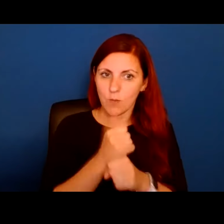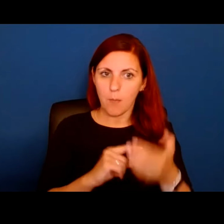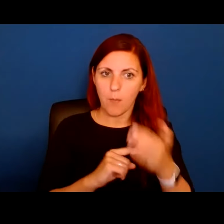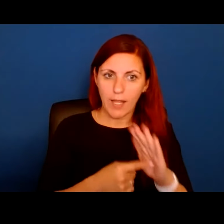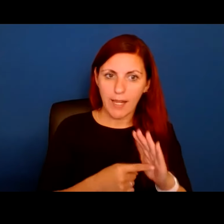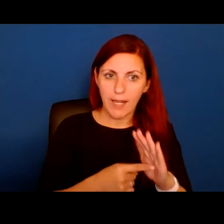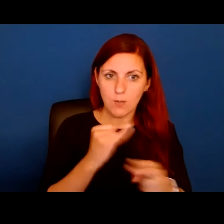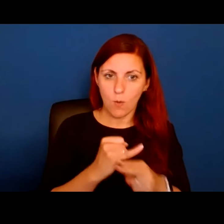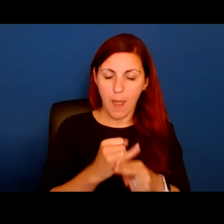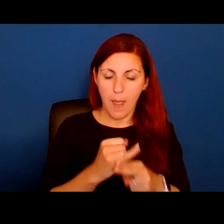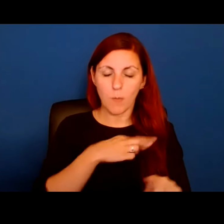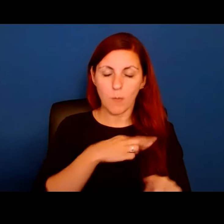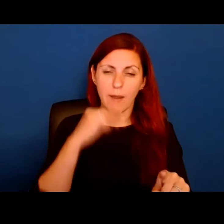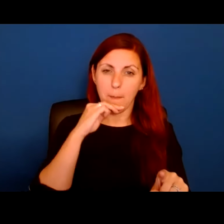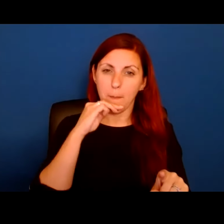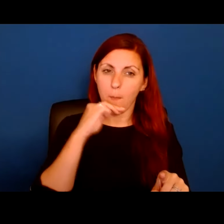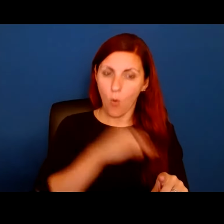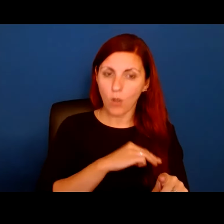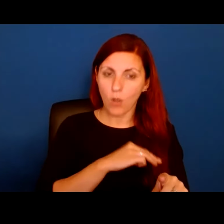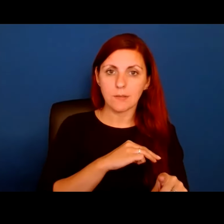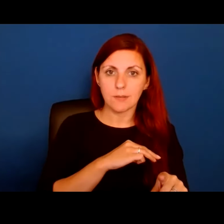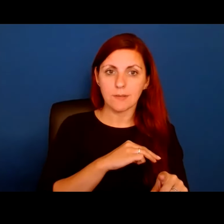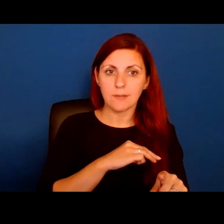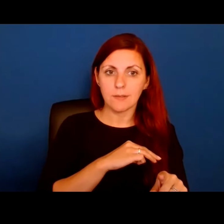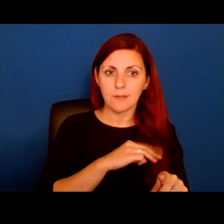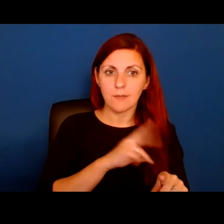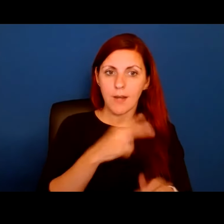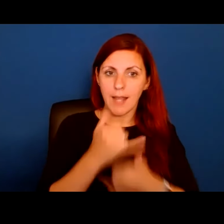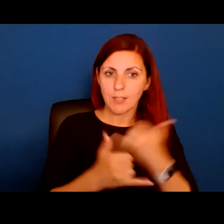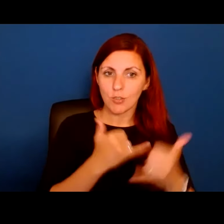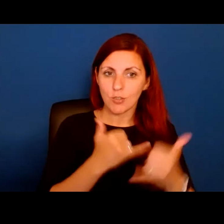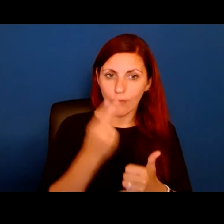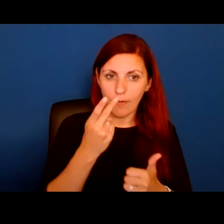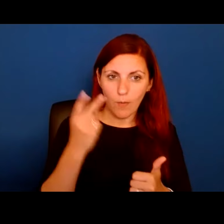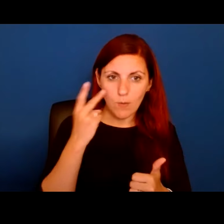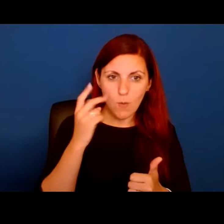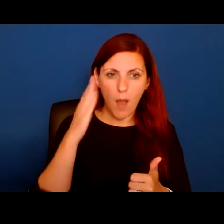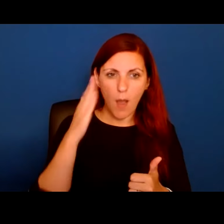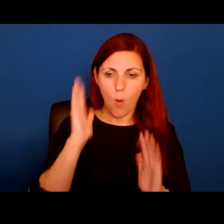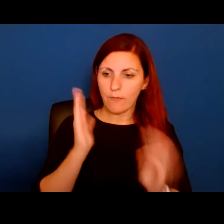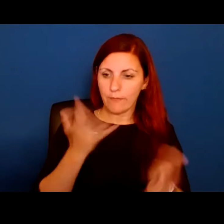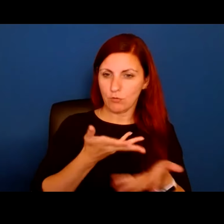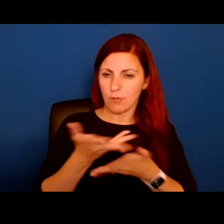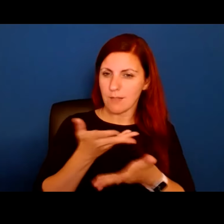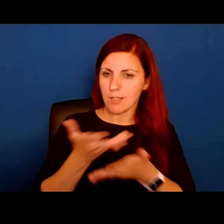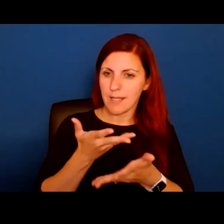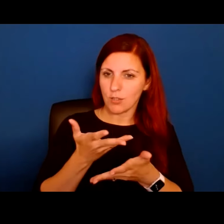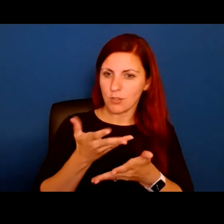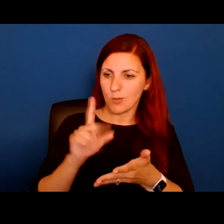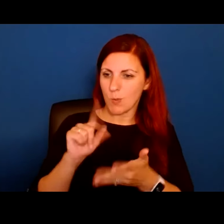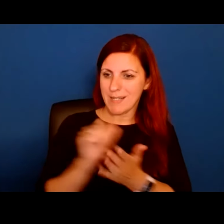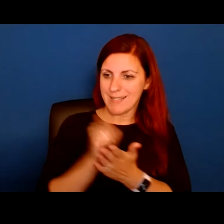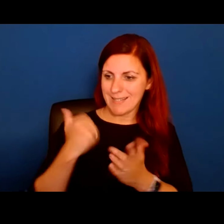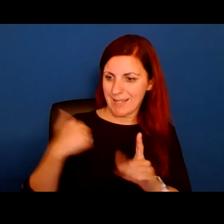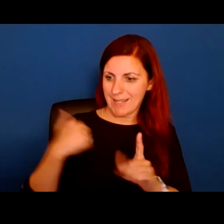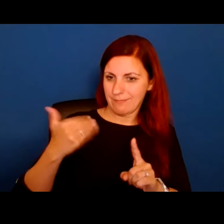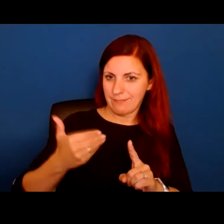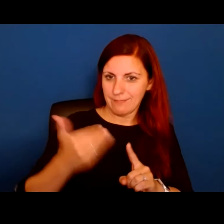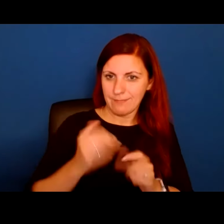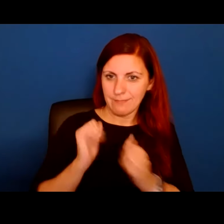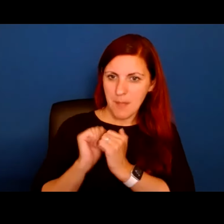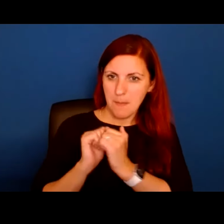important that we start to gather that quickly. In light of the number of consultations I've done since 2016 in our office, we've heard